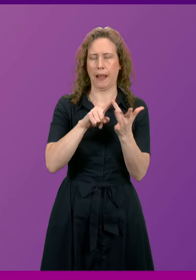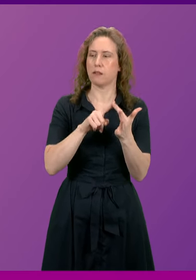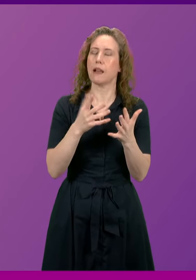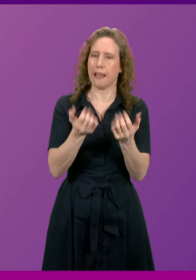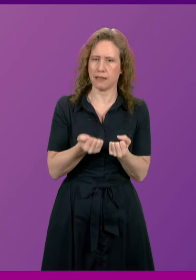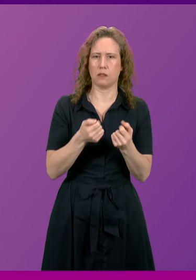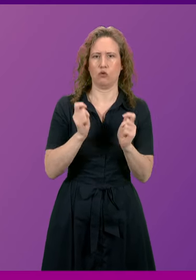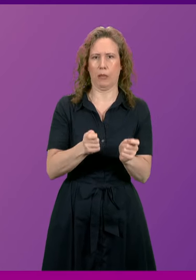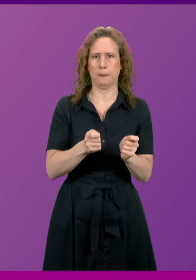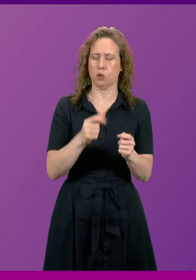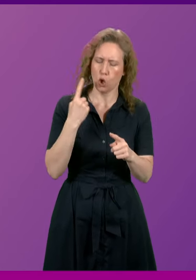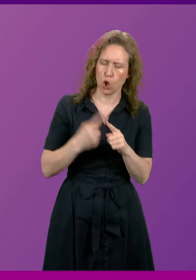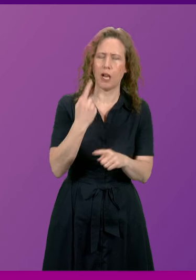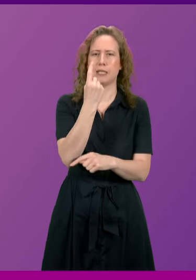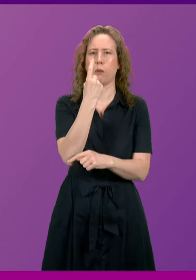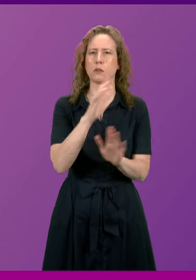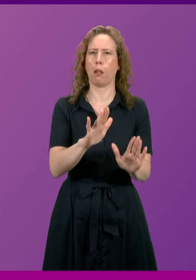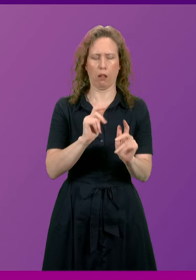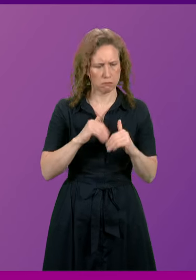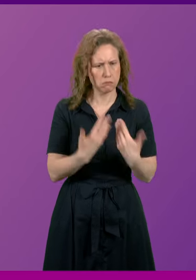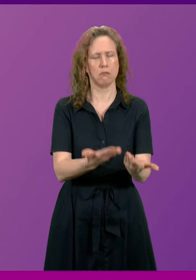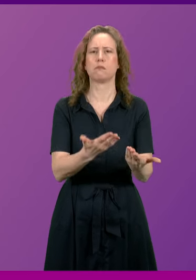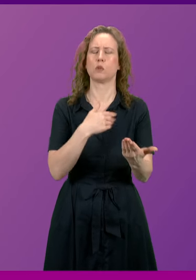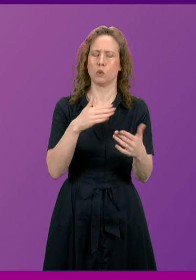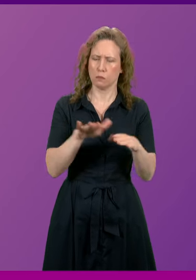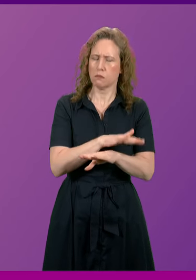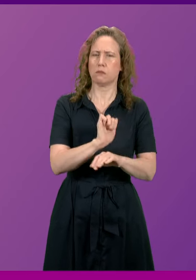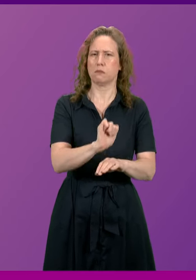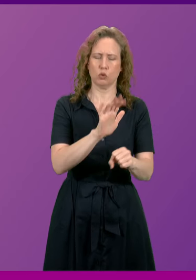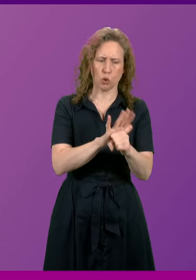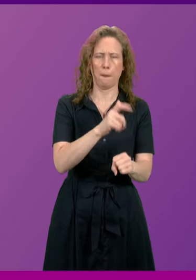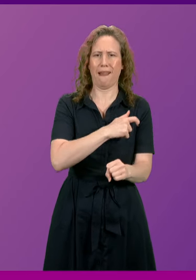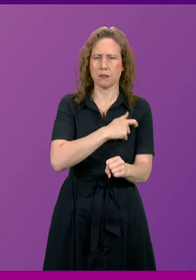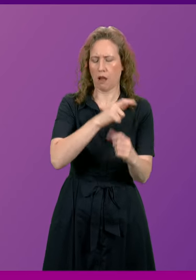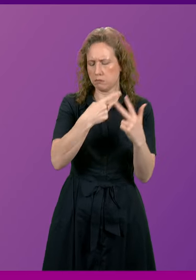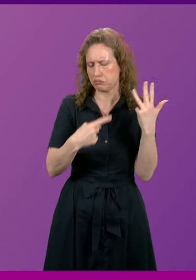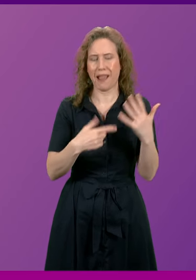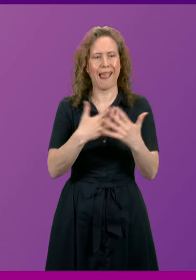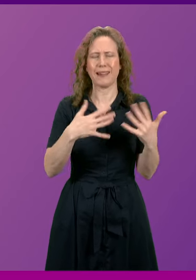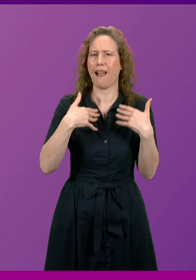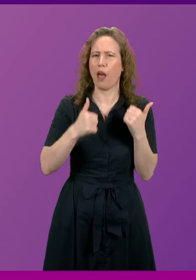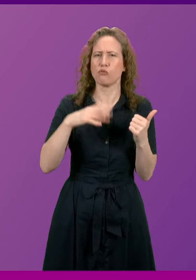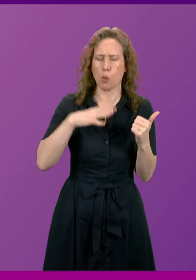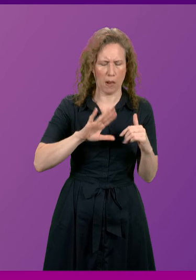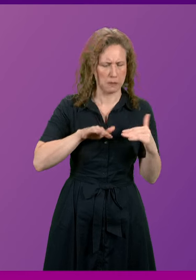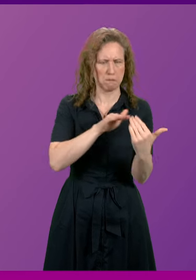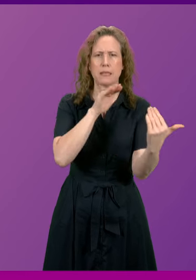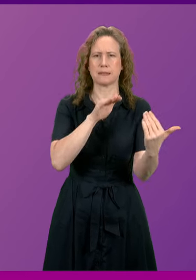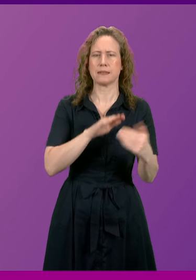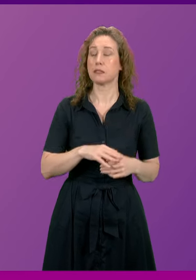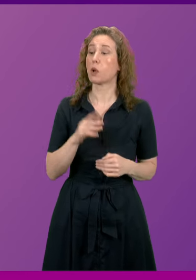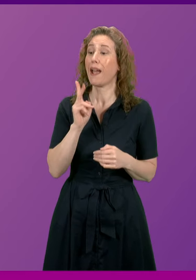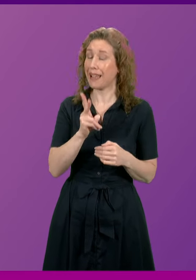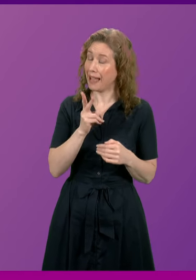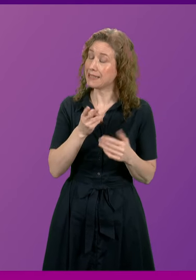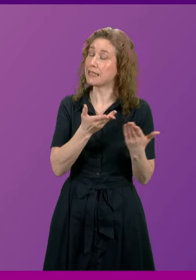want at the earliest possible opportunity to address the anxiety and the acute health requirements that they have. And again if Mr